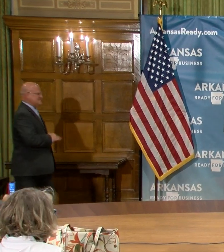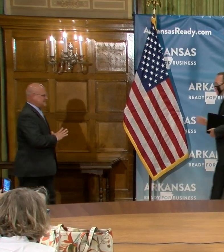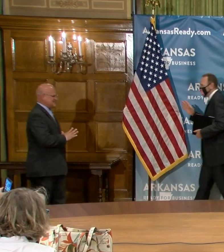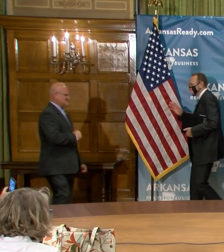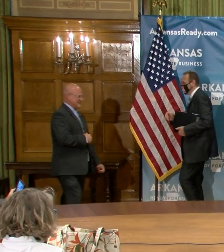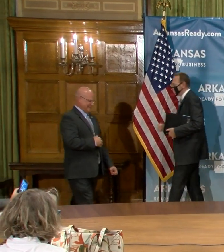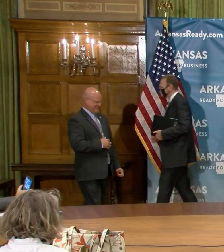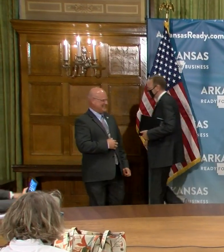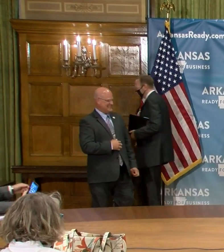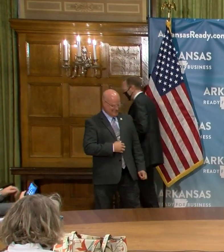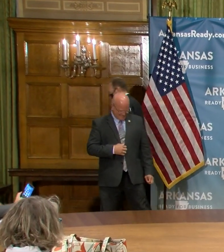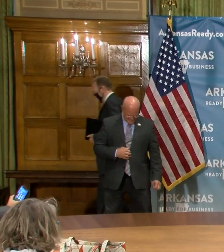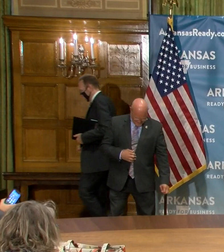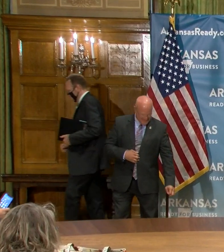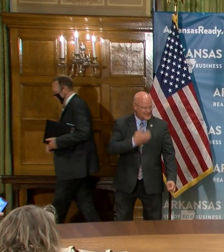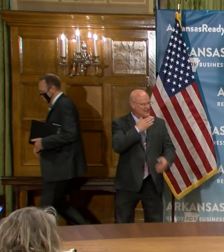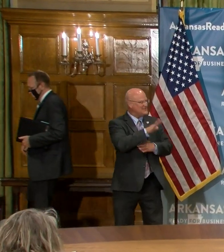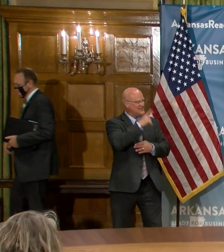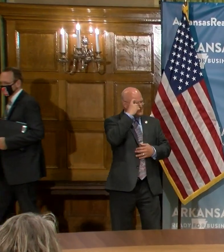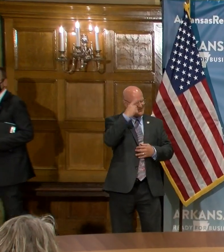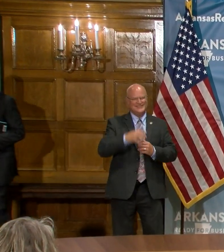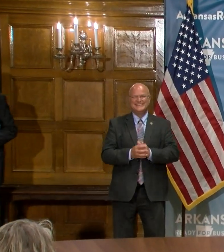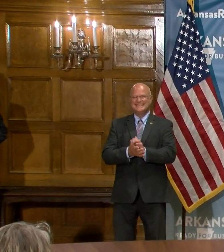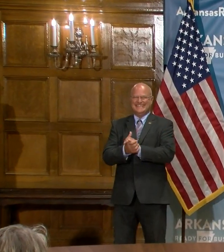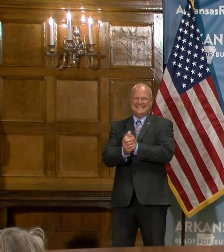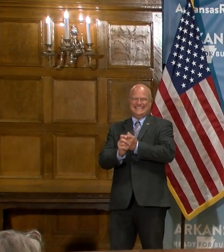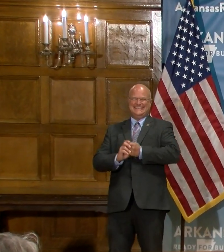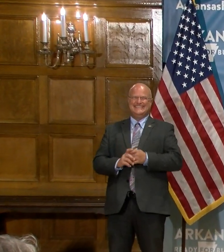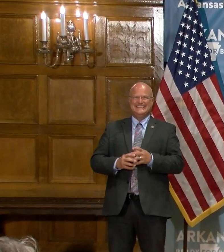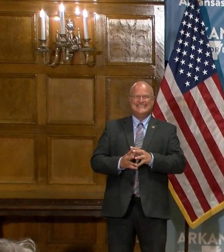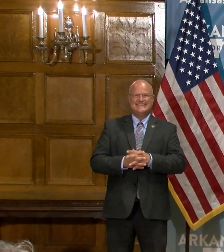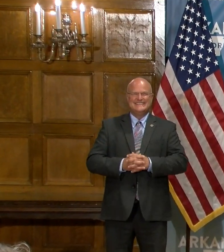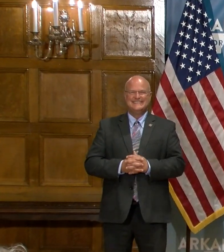smiling. Hello, Eddie.